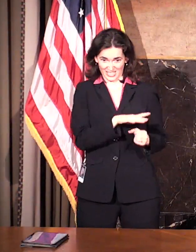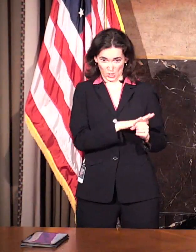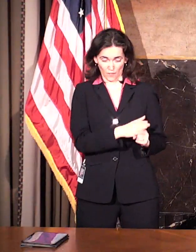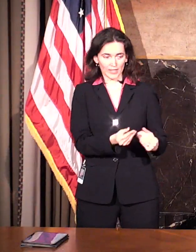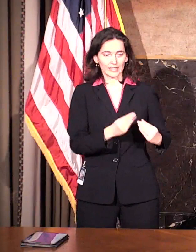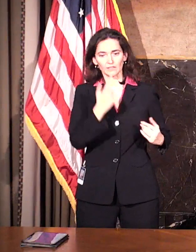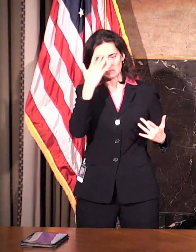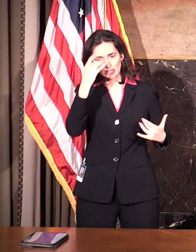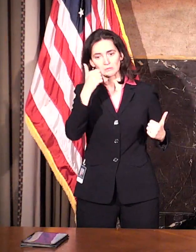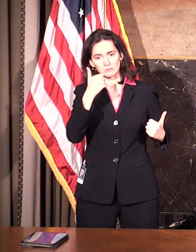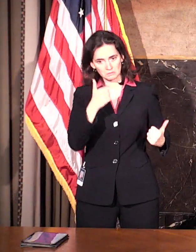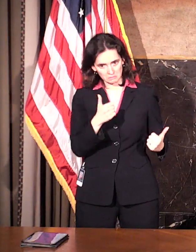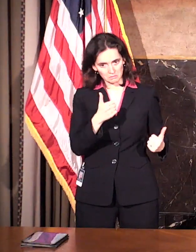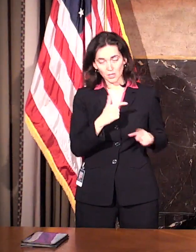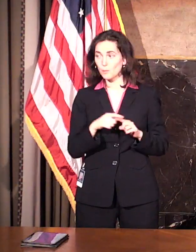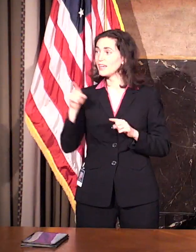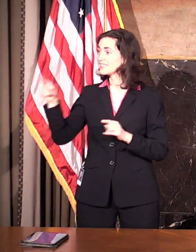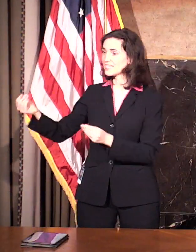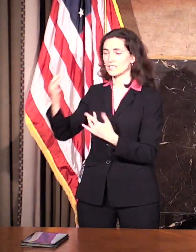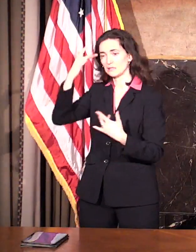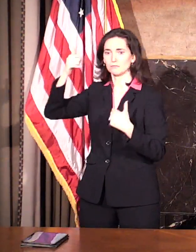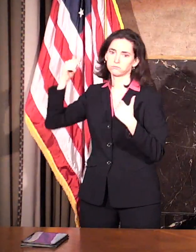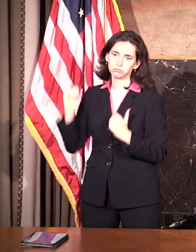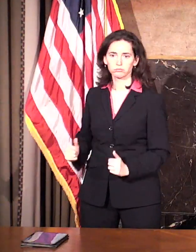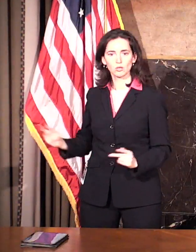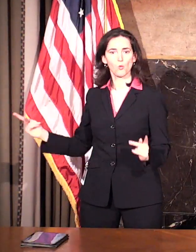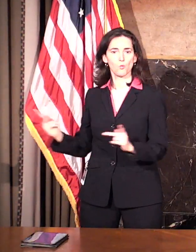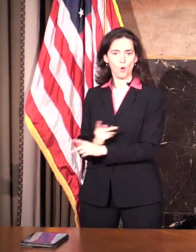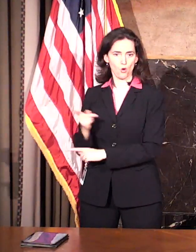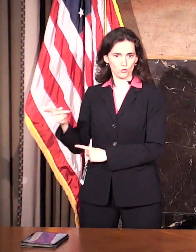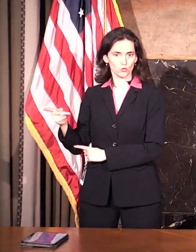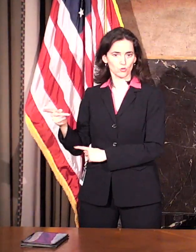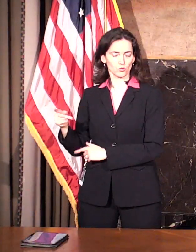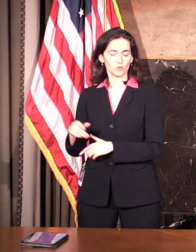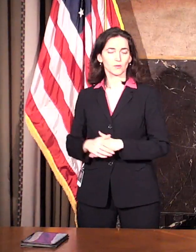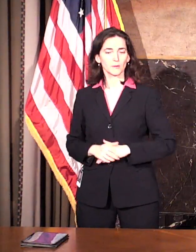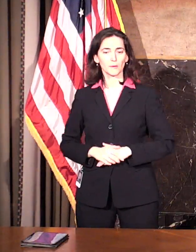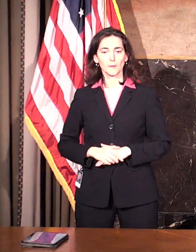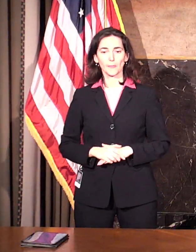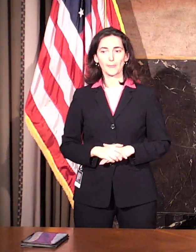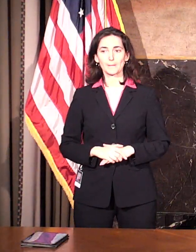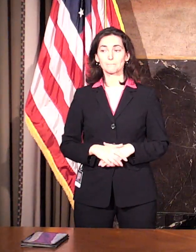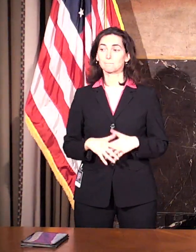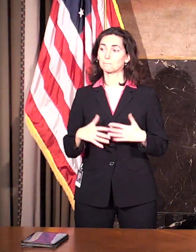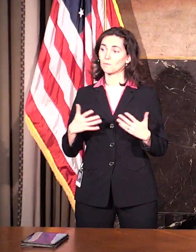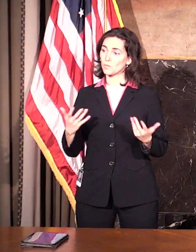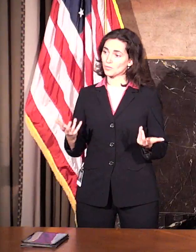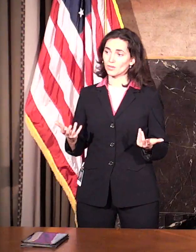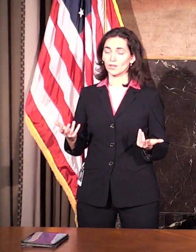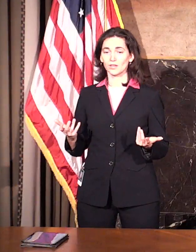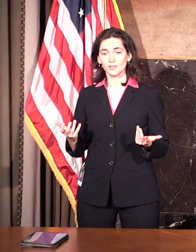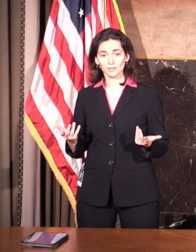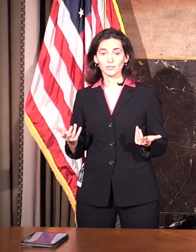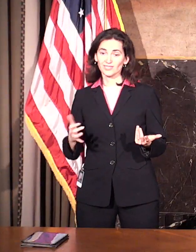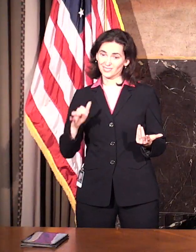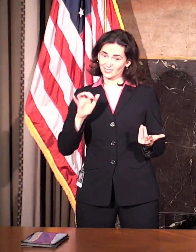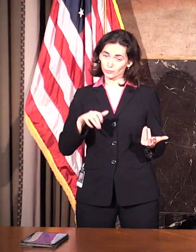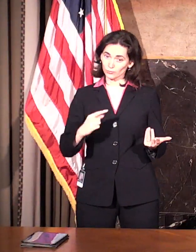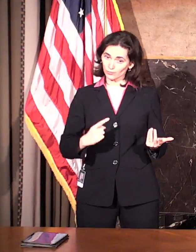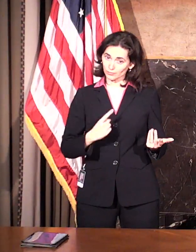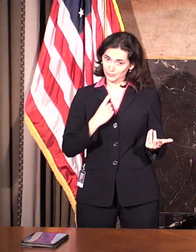average if you contract this strain of the virus. So it's serious,